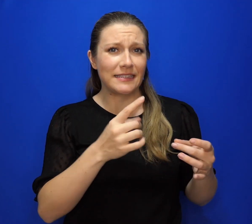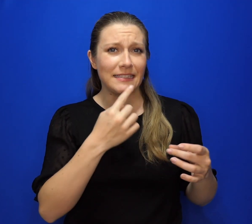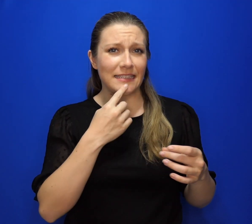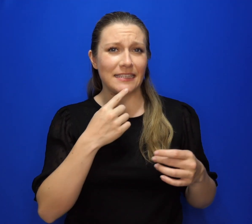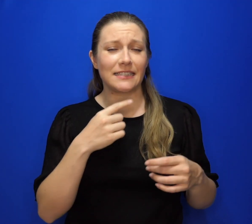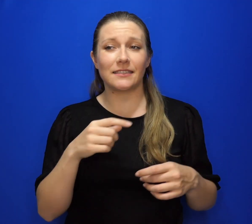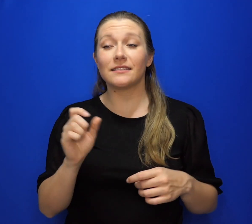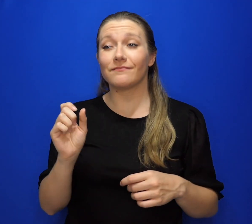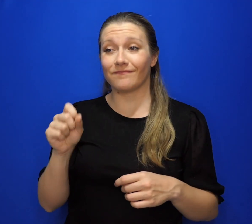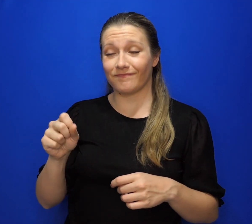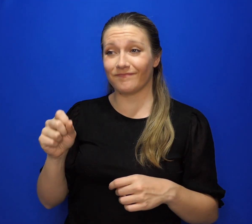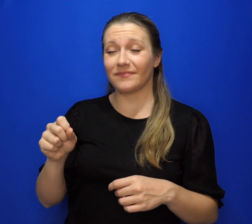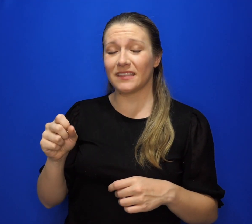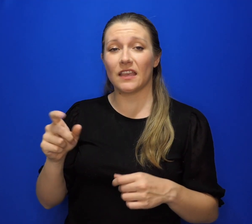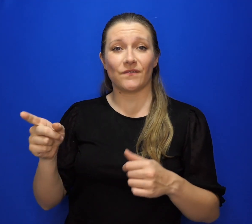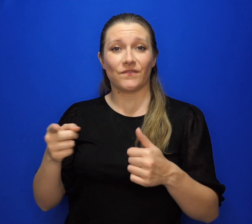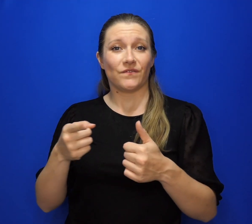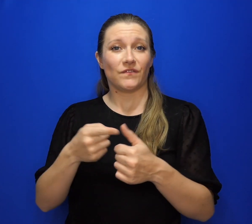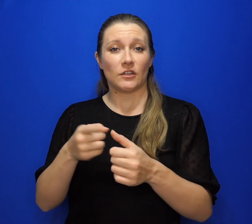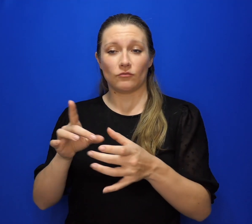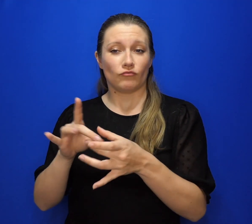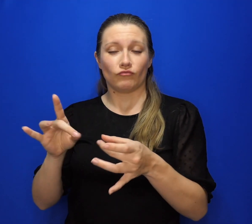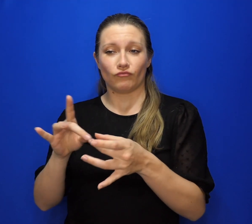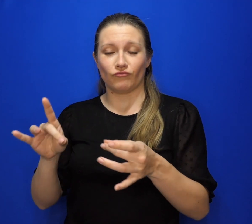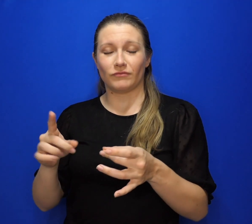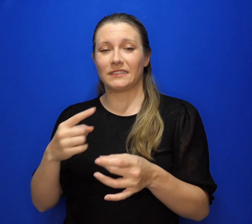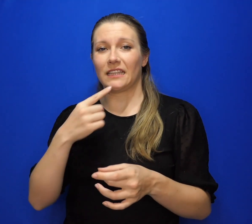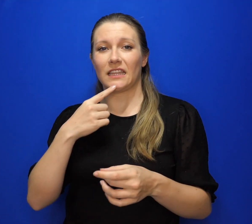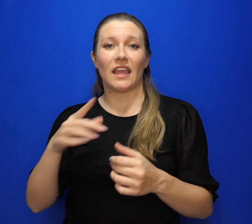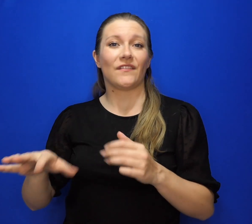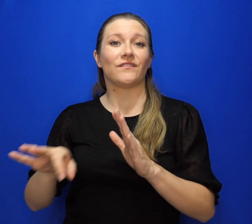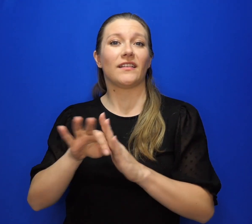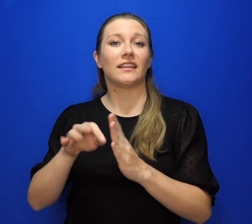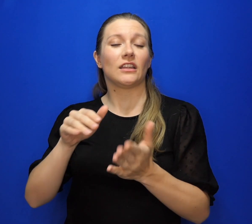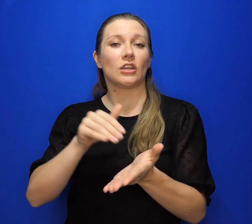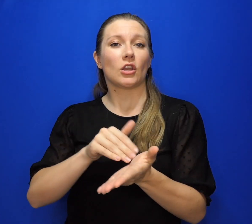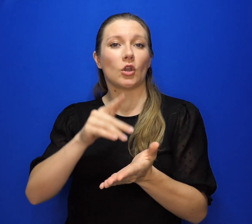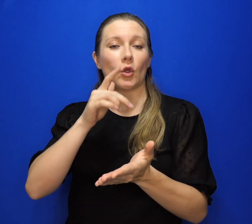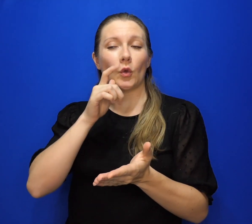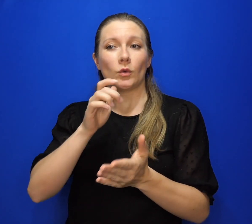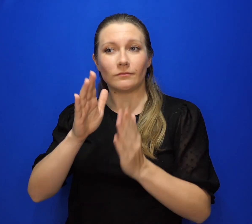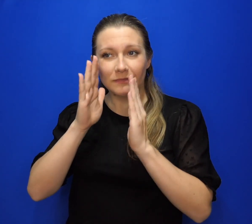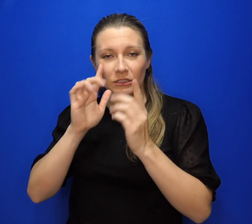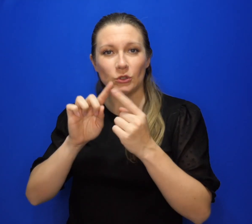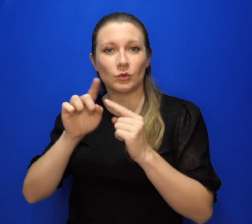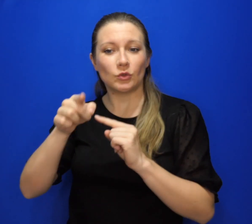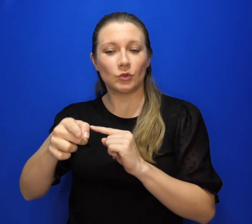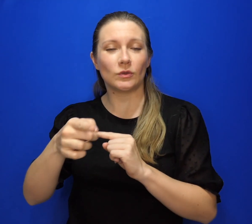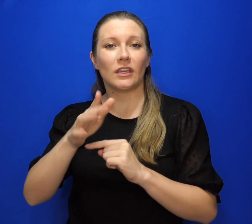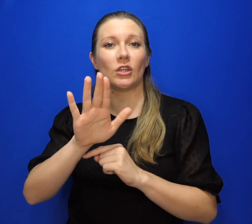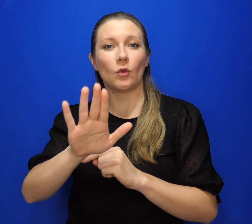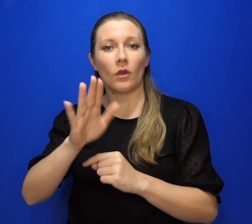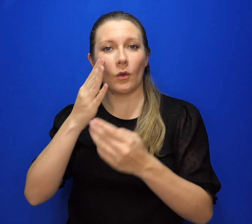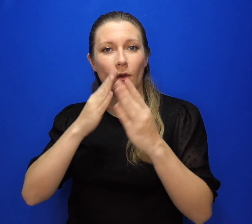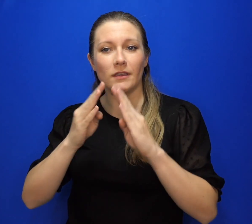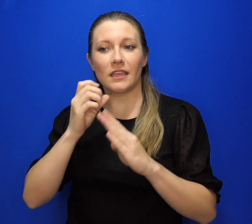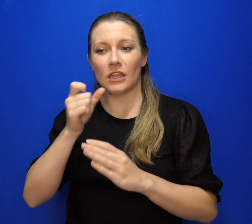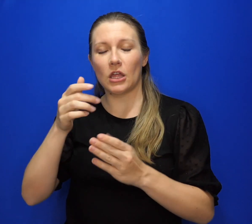I am. First one off the bat. First off, find a doctor who listens to you and your worries, not one who tells you it's all in your